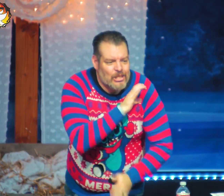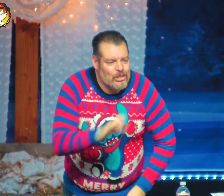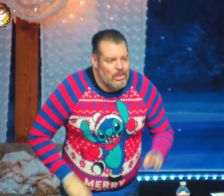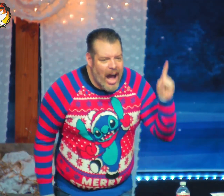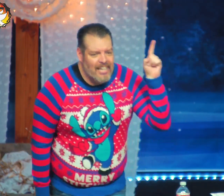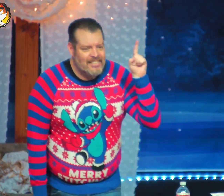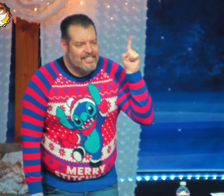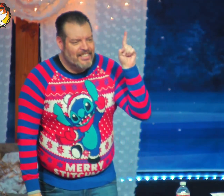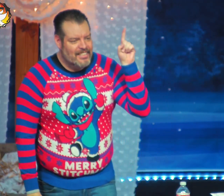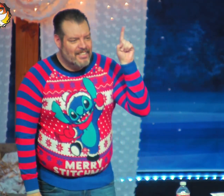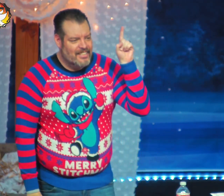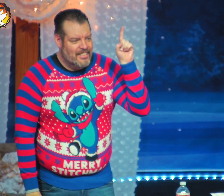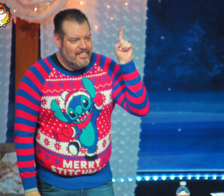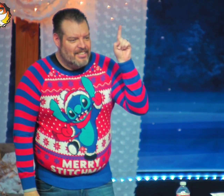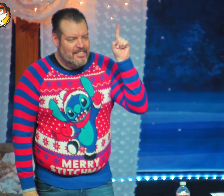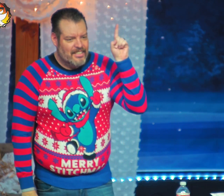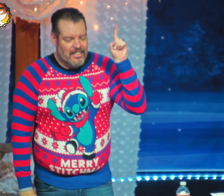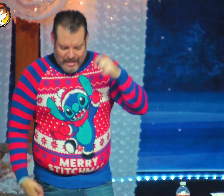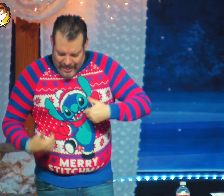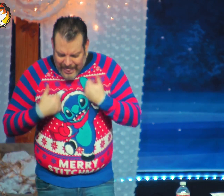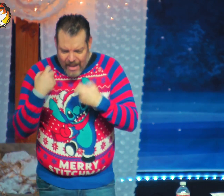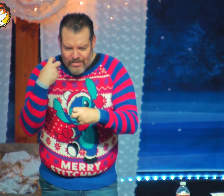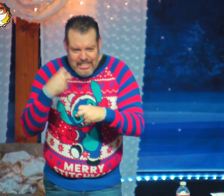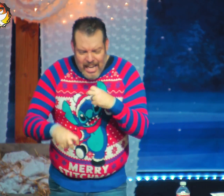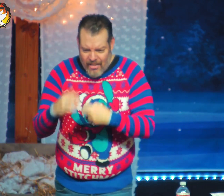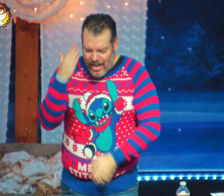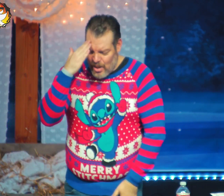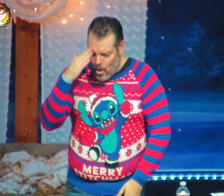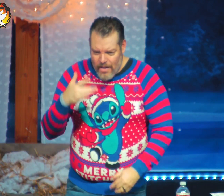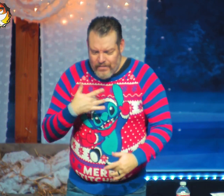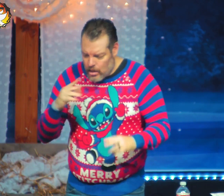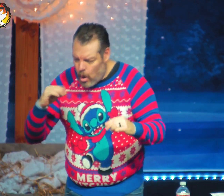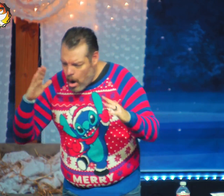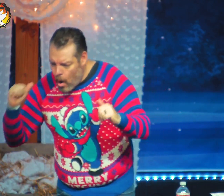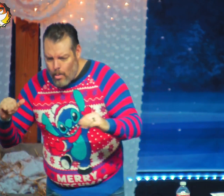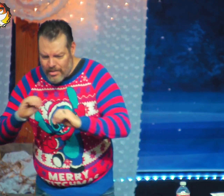He is the Messiah, the Lord.